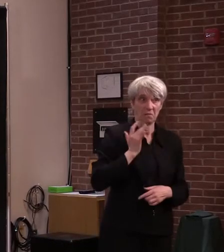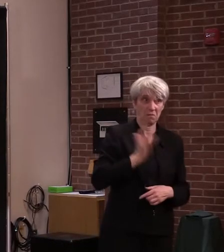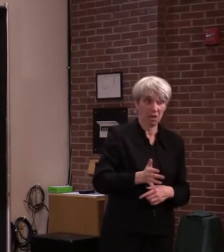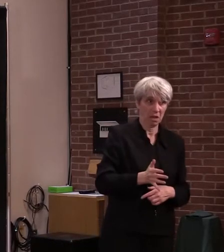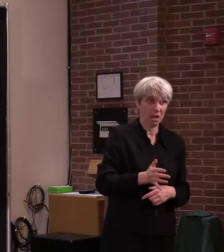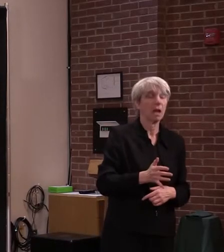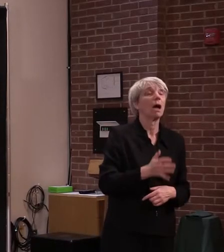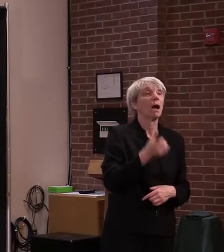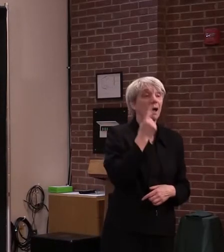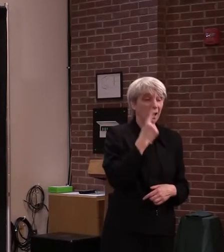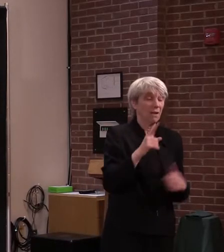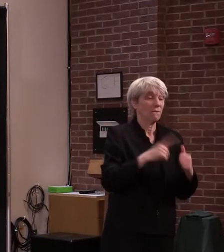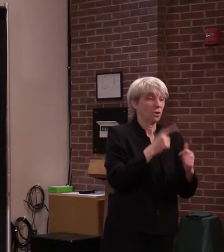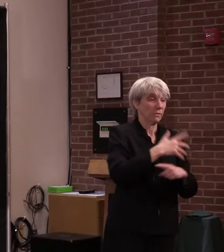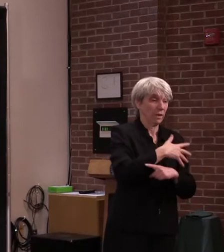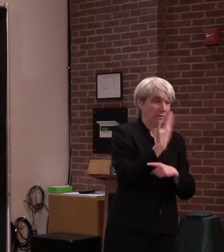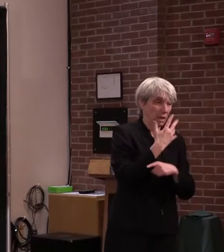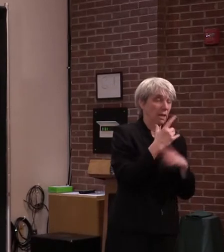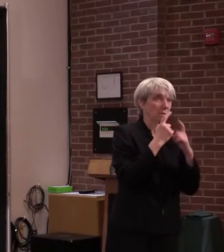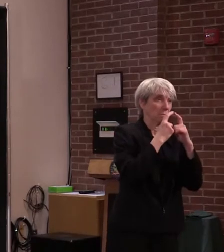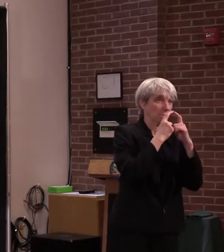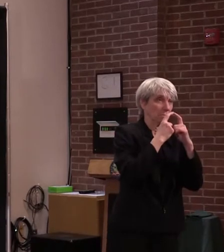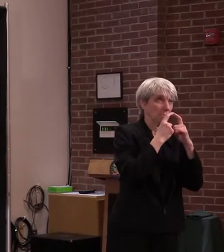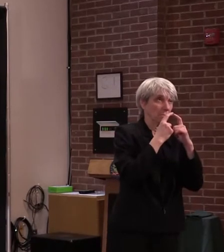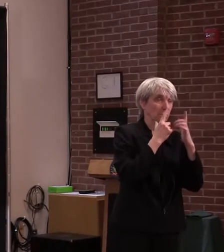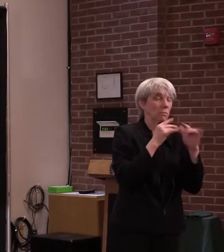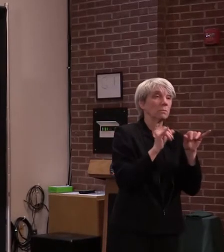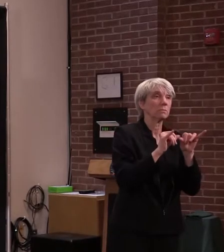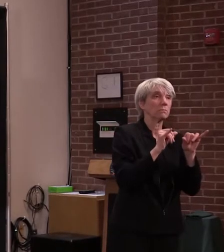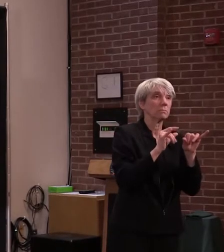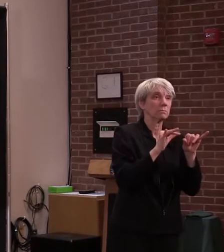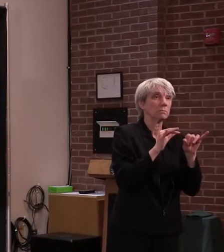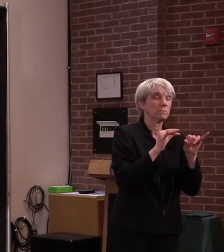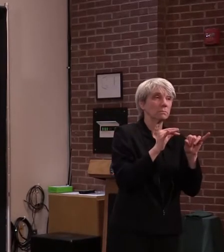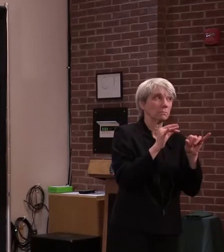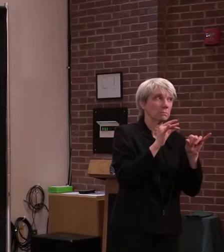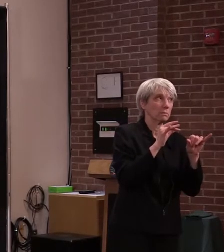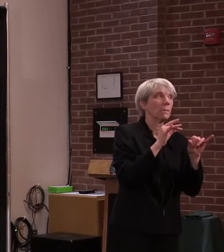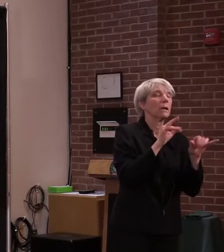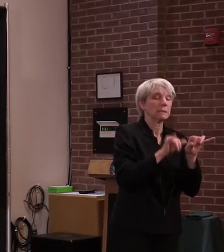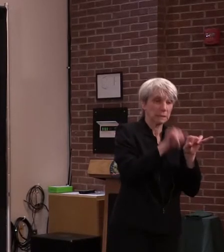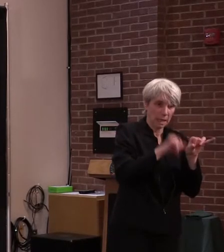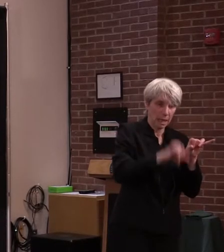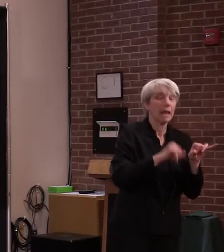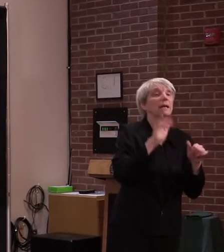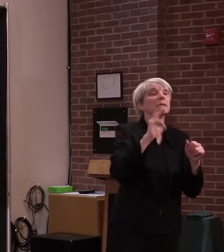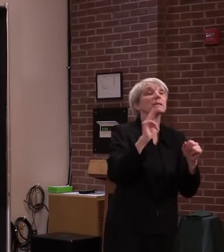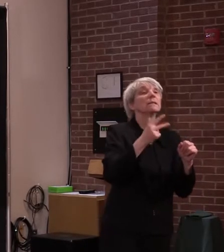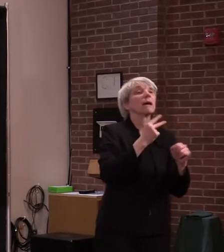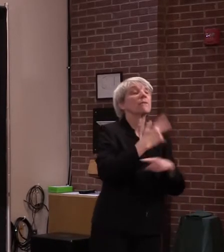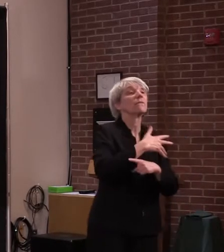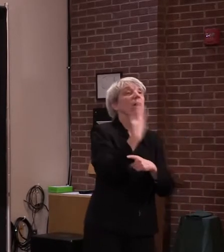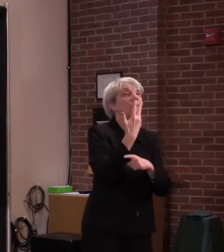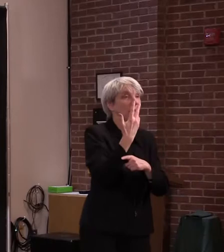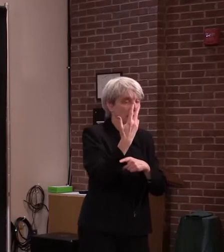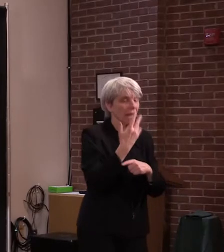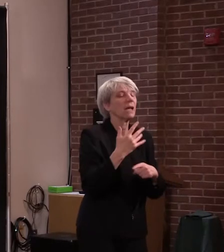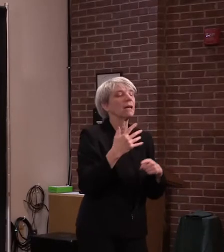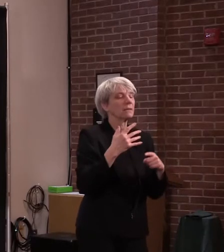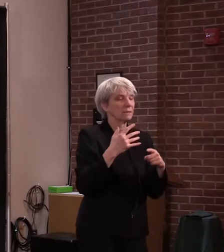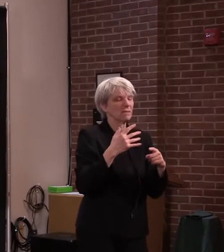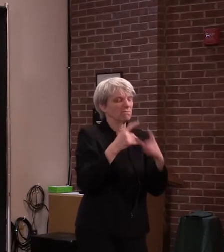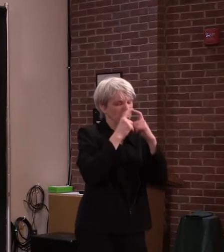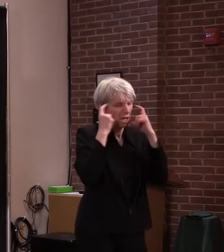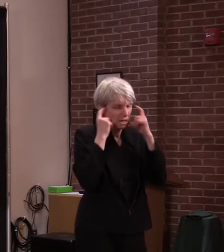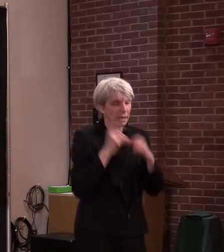for 5 more days. We recommend 1 negative PCR or LAMP test, which is a rapid